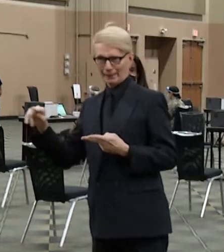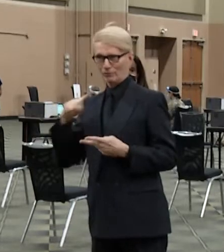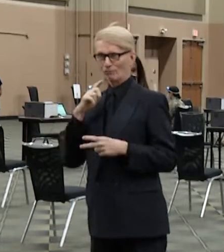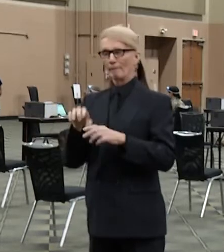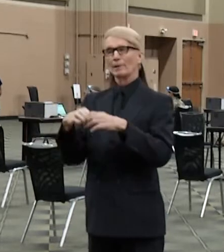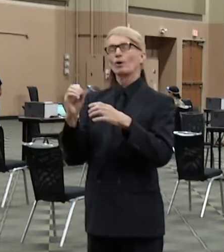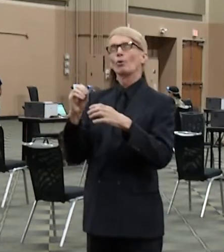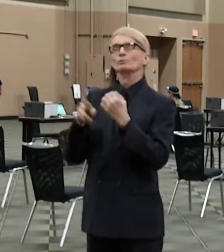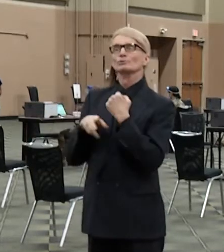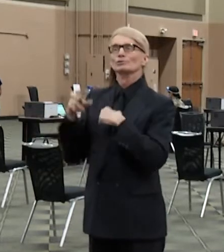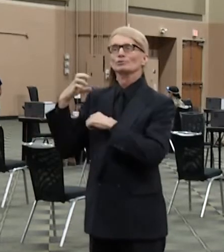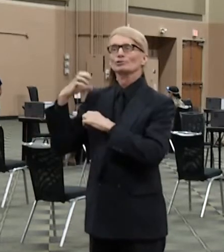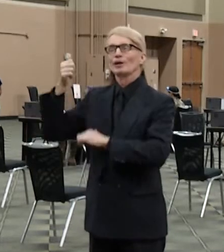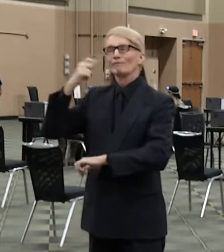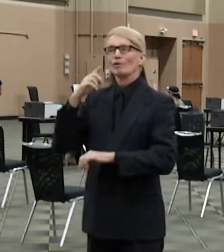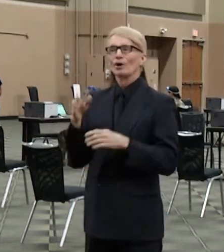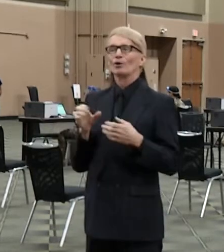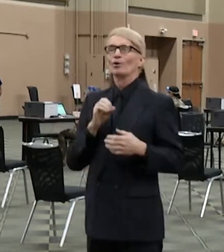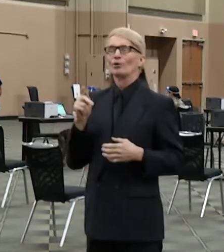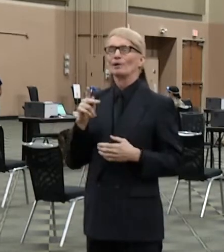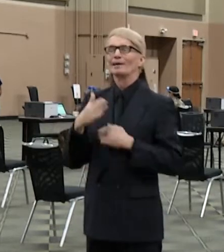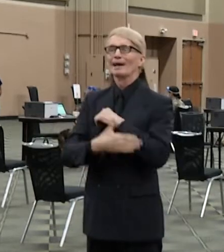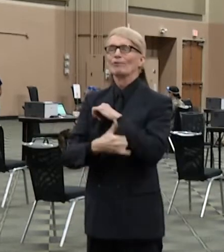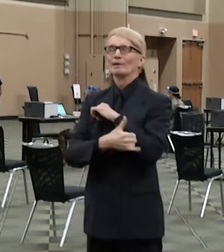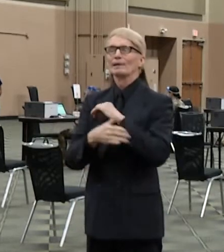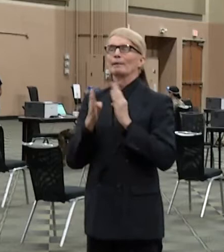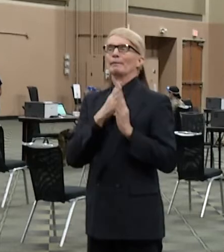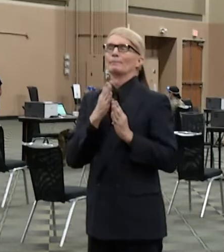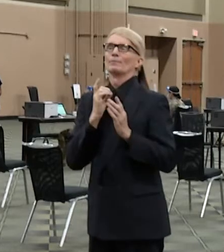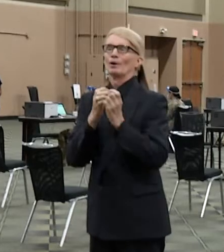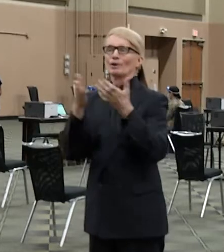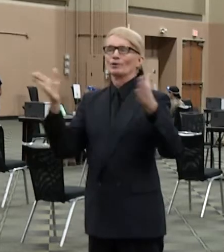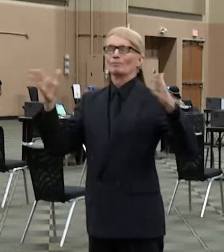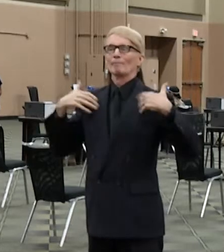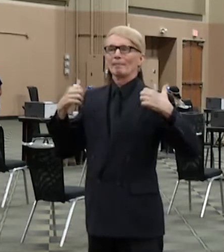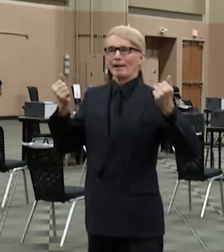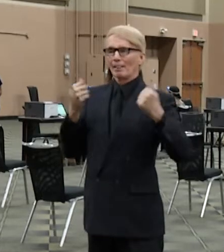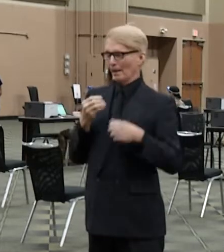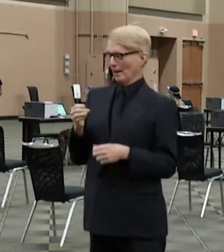Health, and Cook County Health Board member Mary Guggenheim.